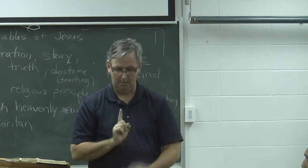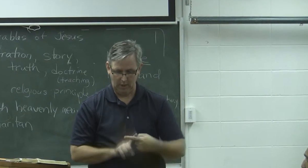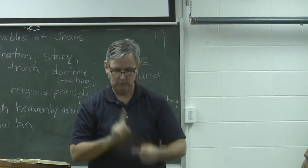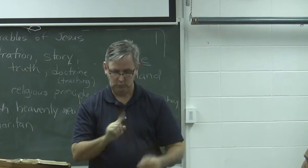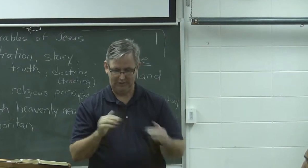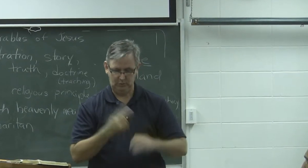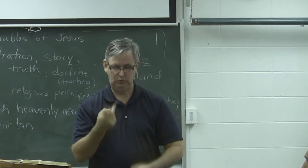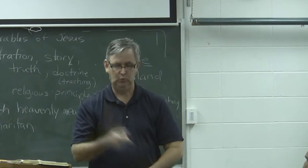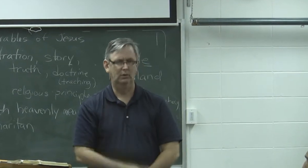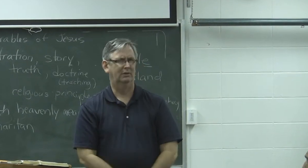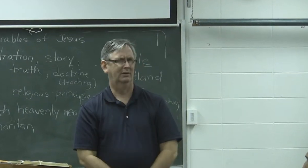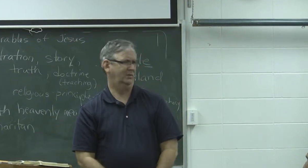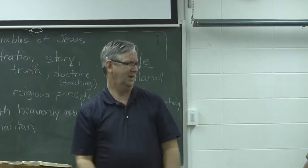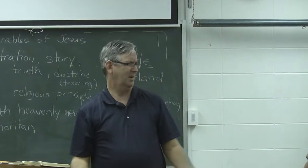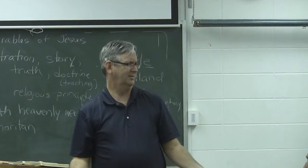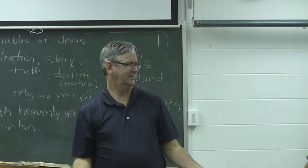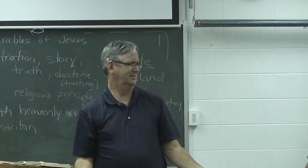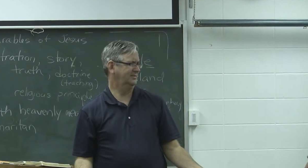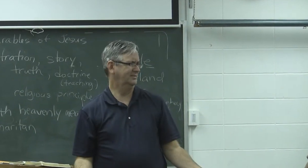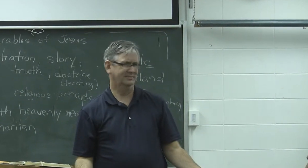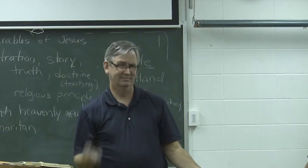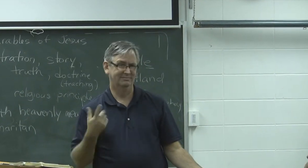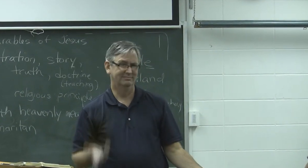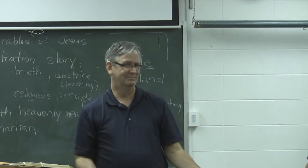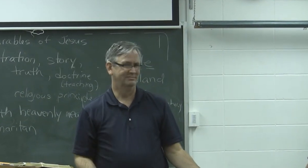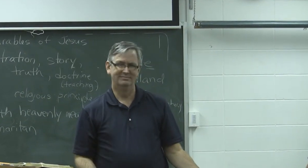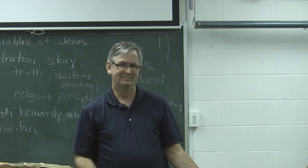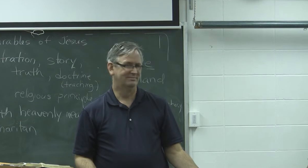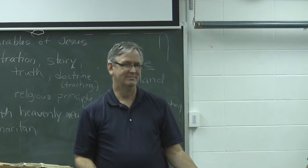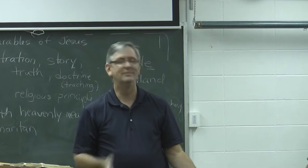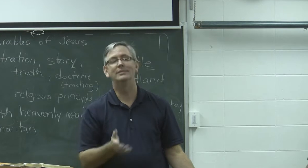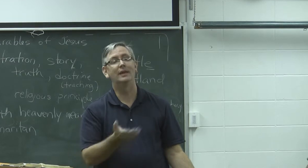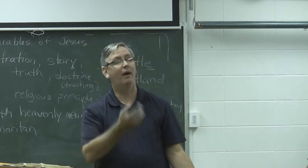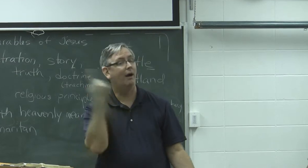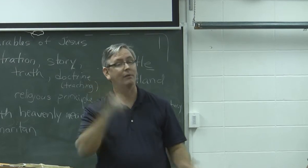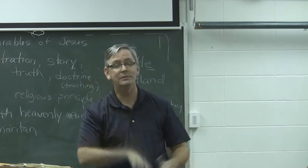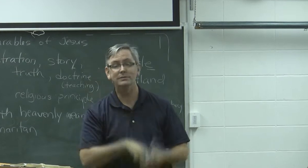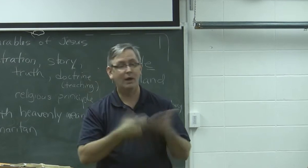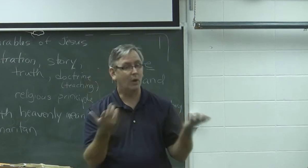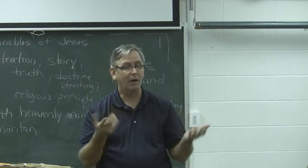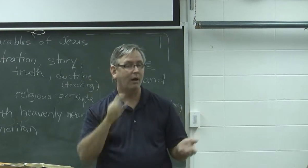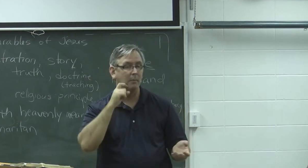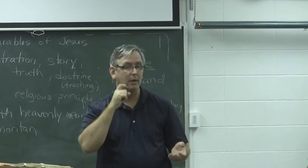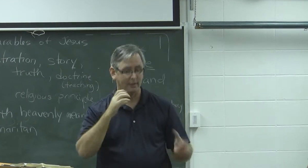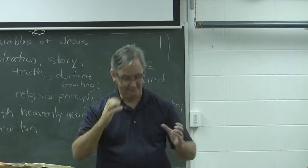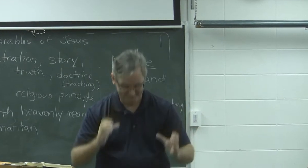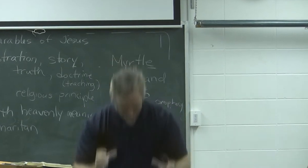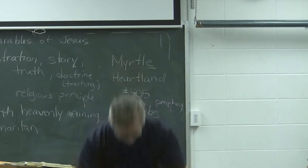1 plus 1 equals 2. You can't just do 1 plus 1 equals 2. If you always start, you have